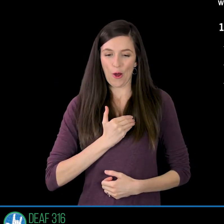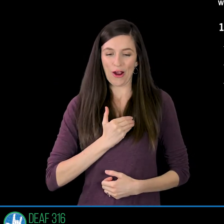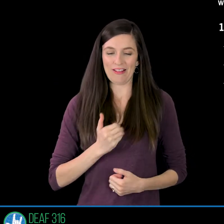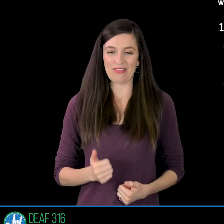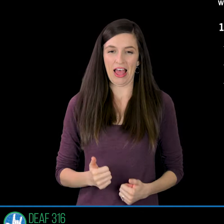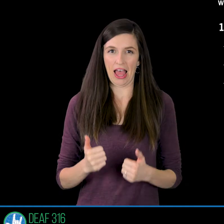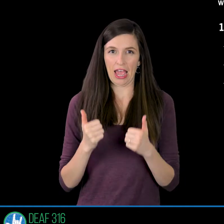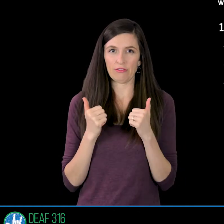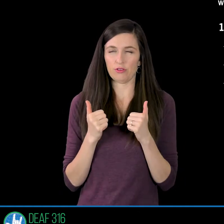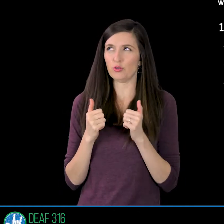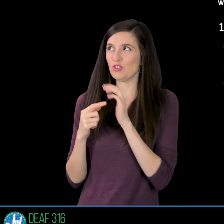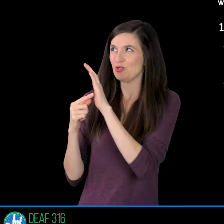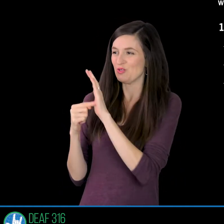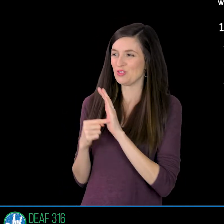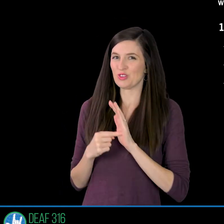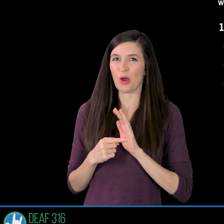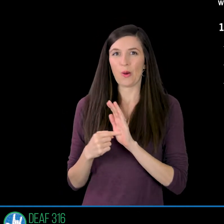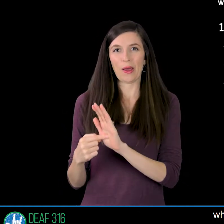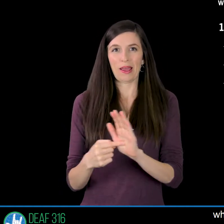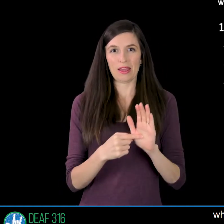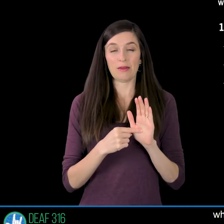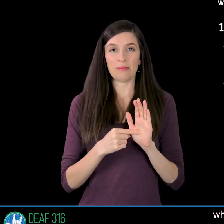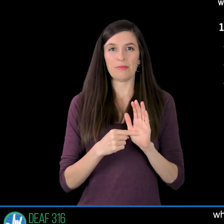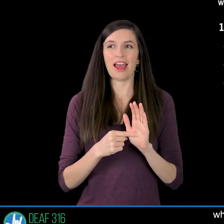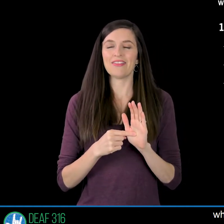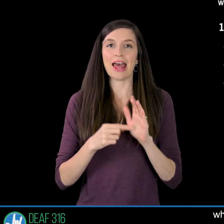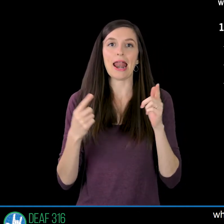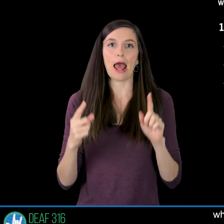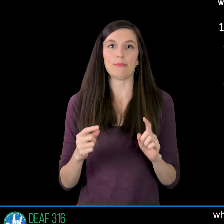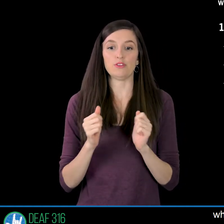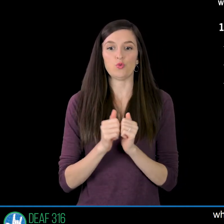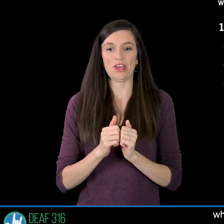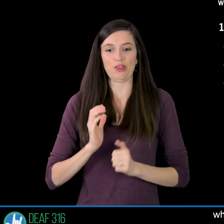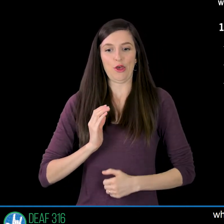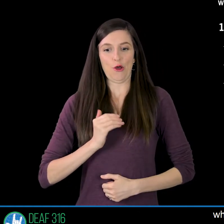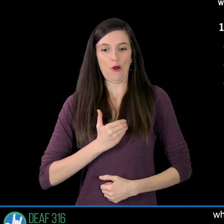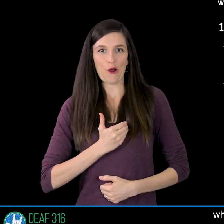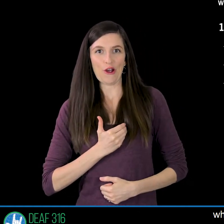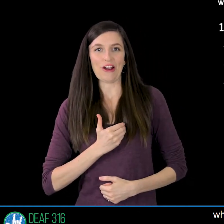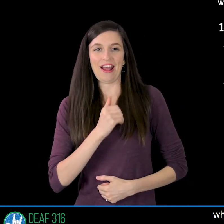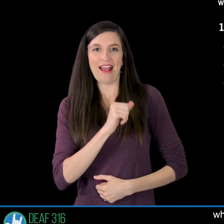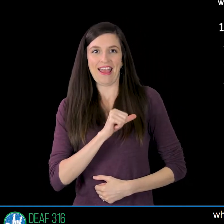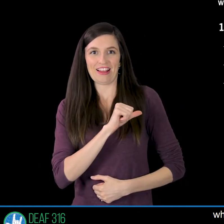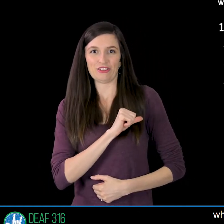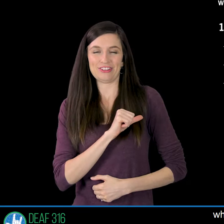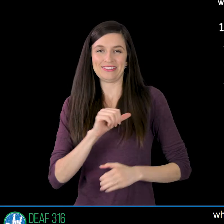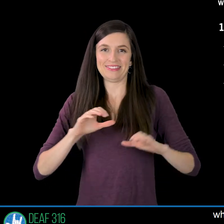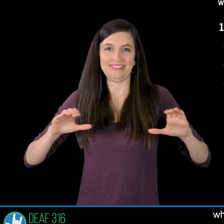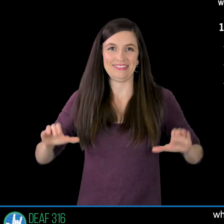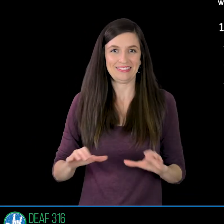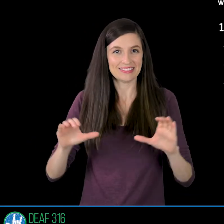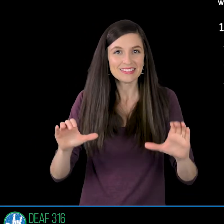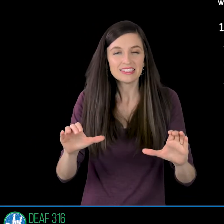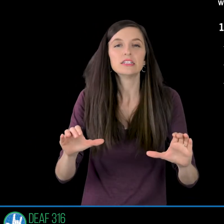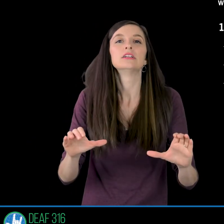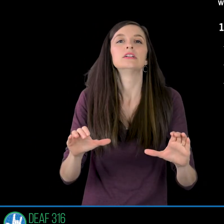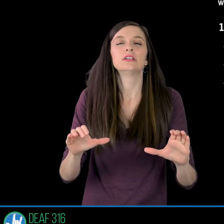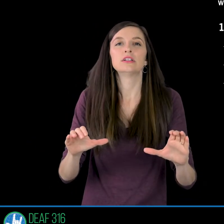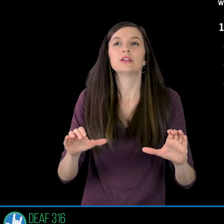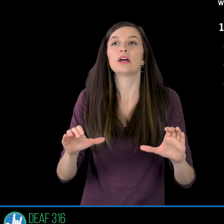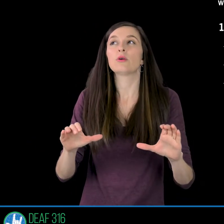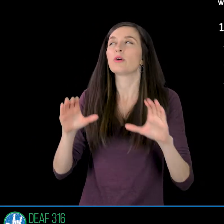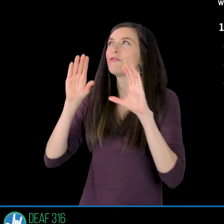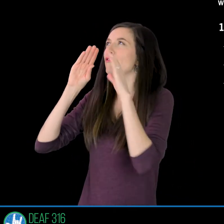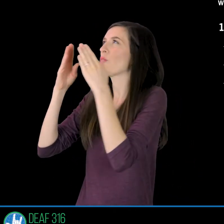His sweetness known when we act as though He is our supreme treasure rather